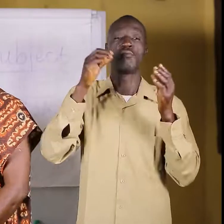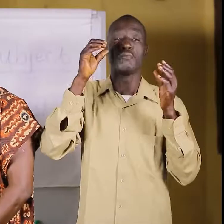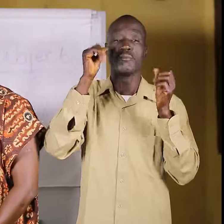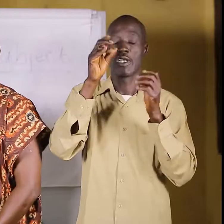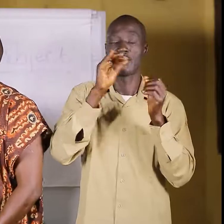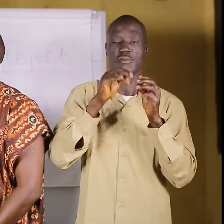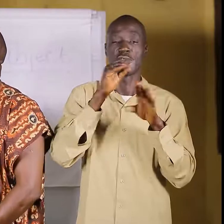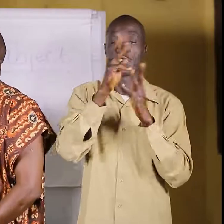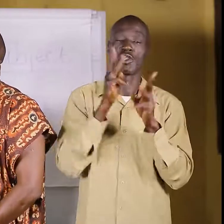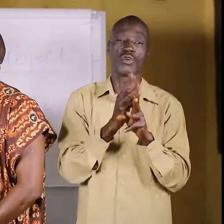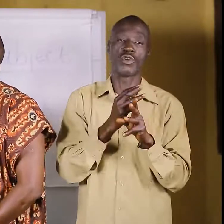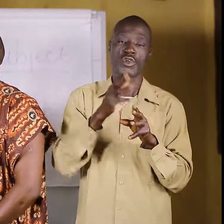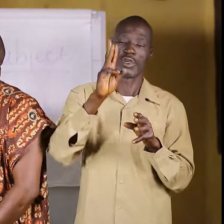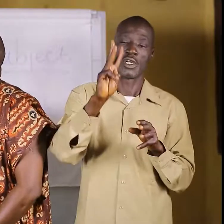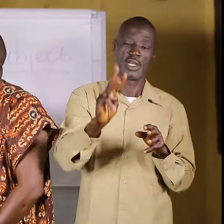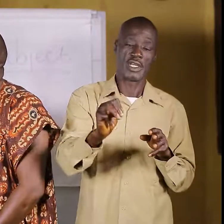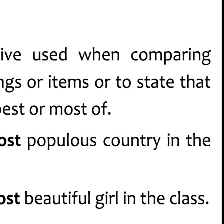world, so most.